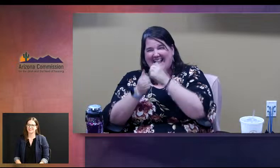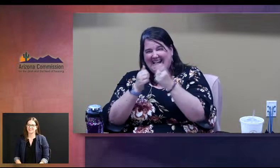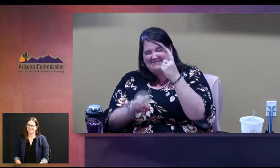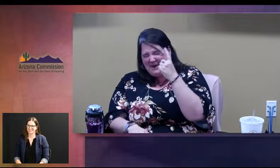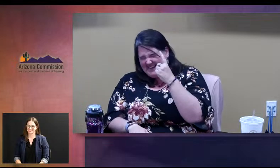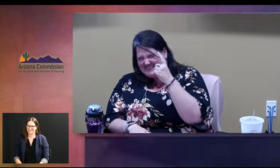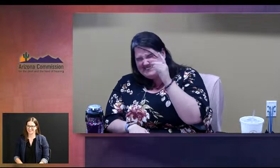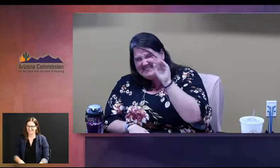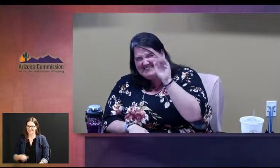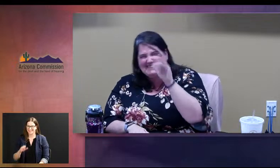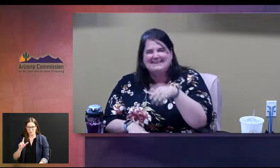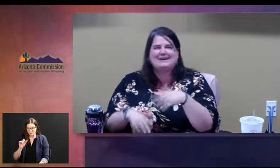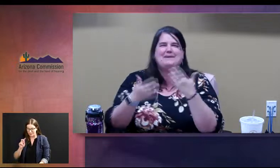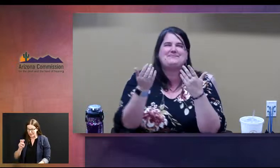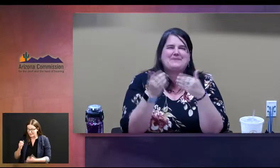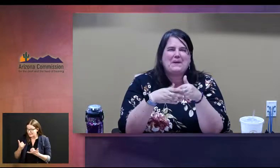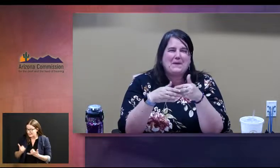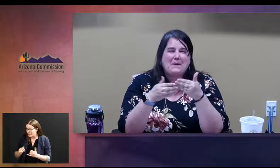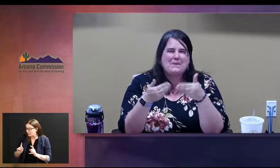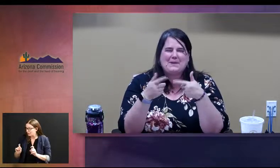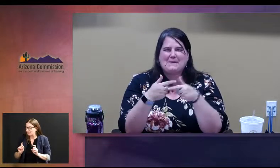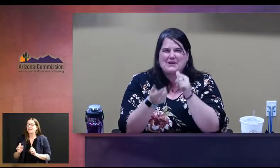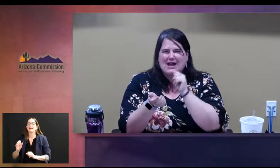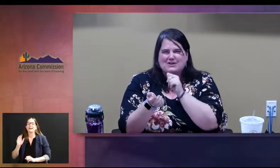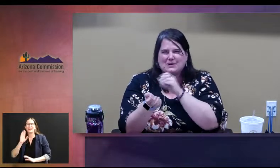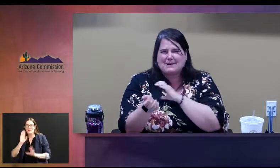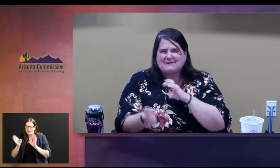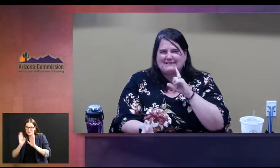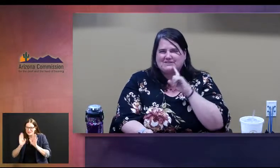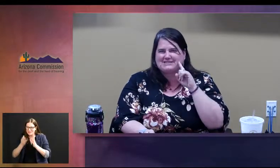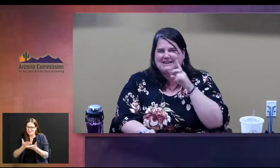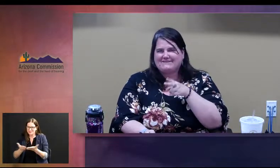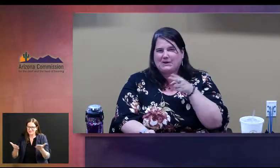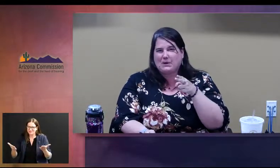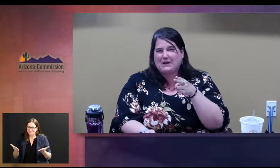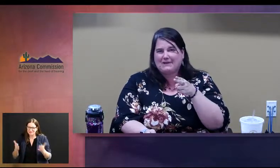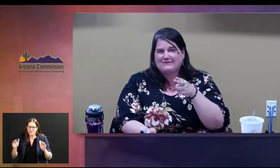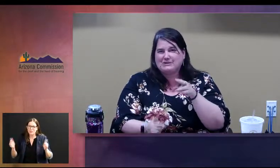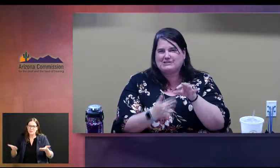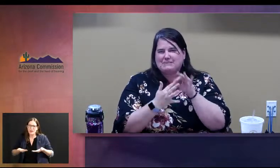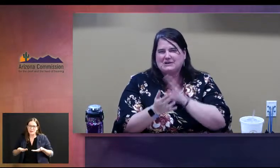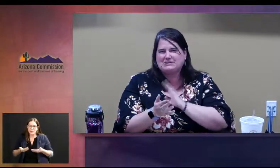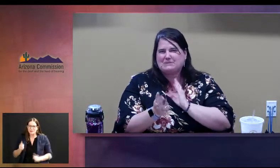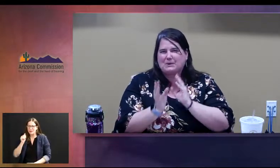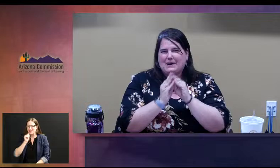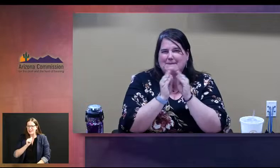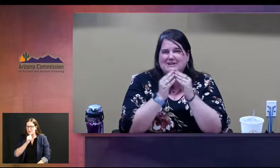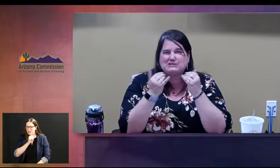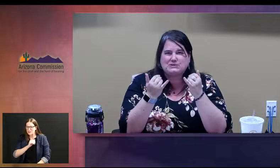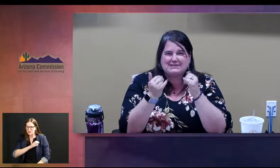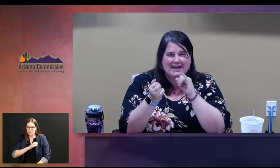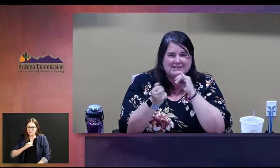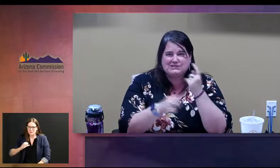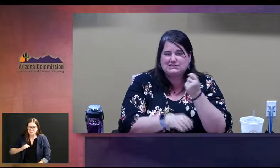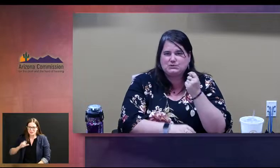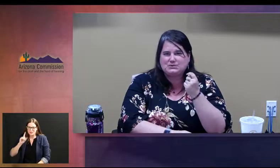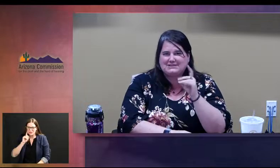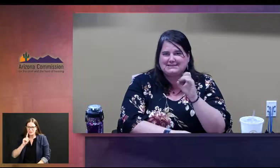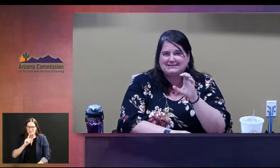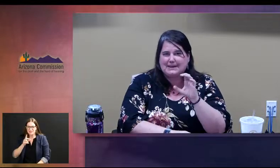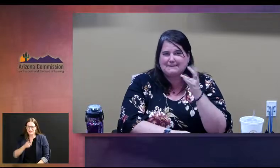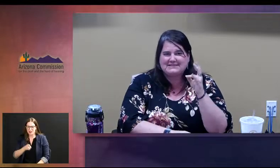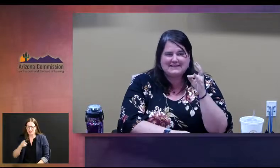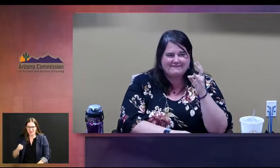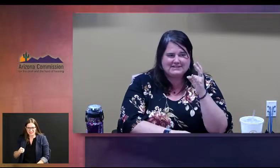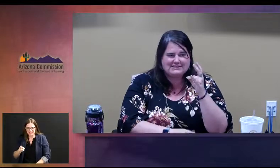Are we live now? Hello, everyone. Welcome to the Arizona Commission for the Deaf and the Hard of Hearing special board